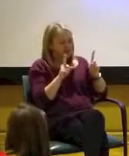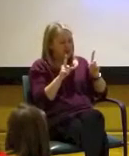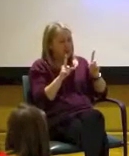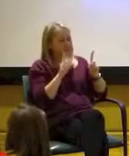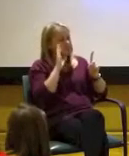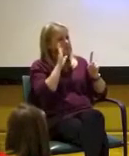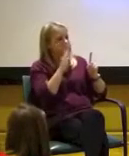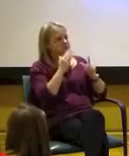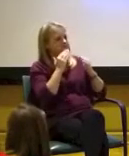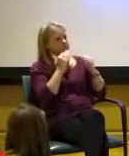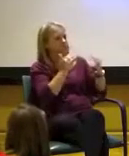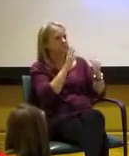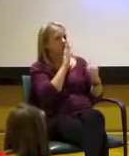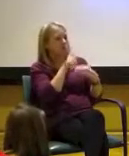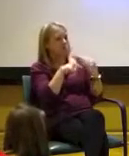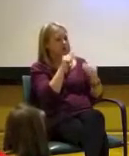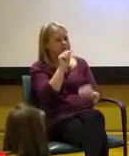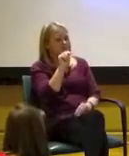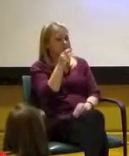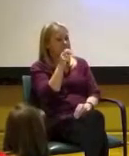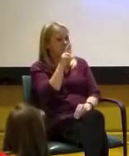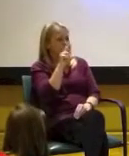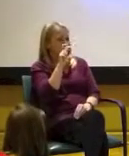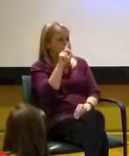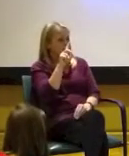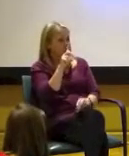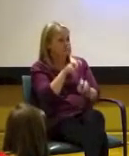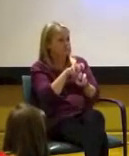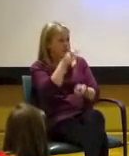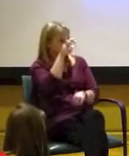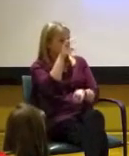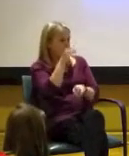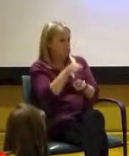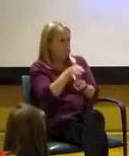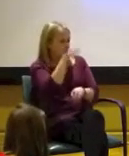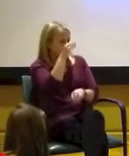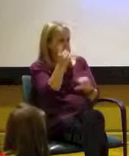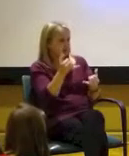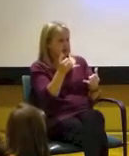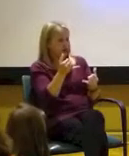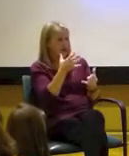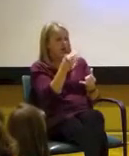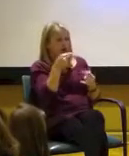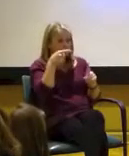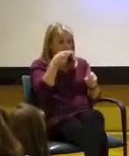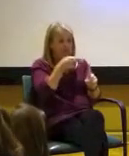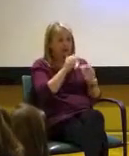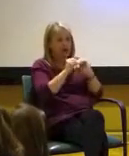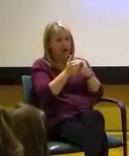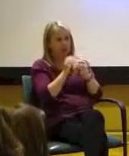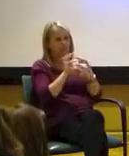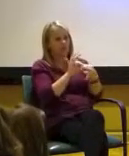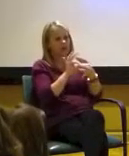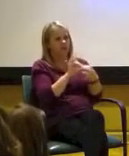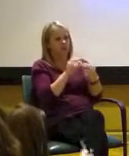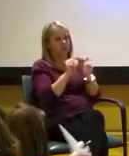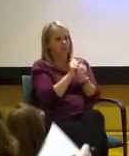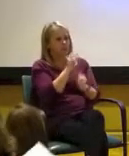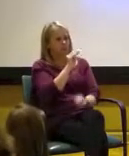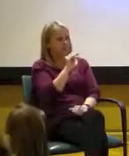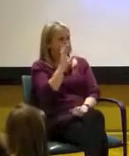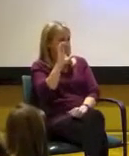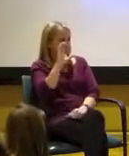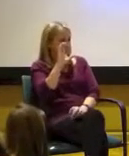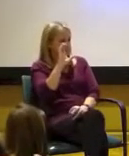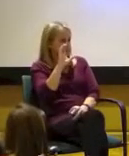But we're going to talk about tethered spinal cord today, and particularly how it relates to the